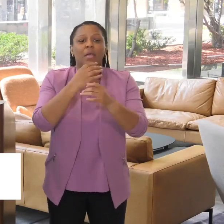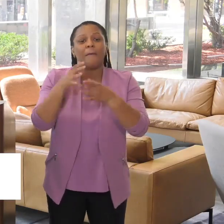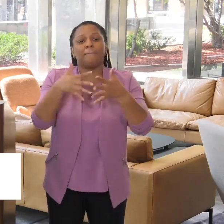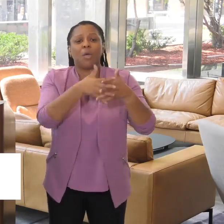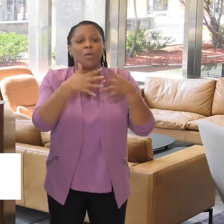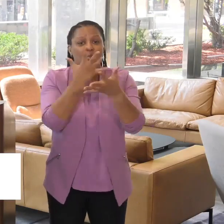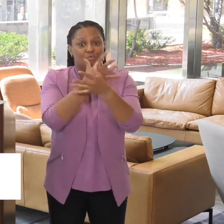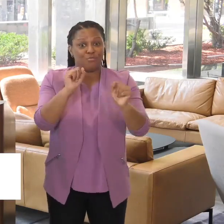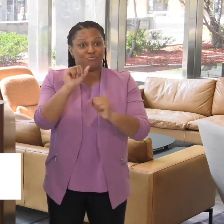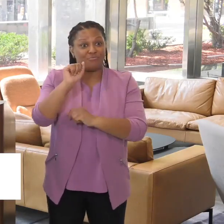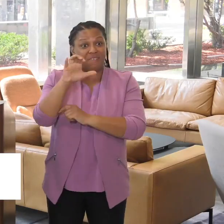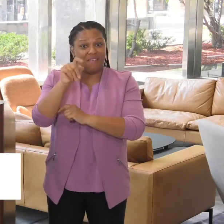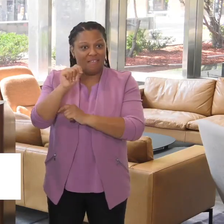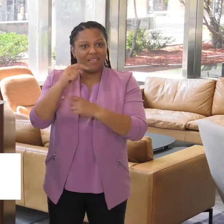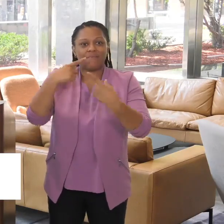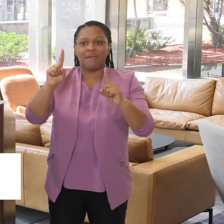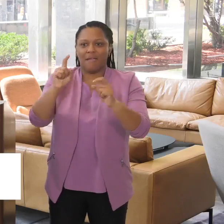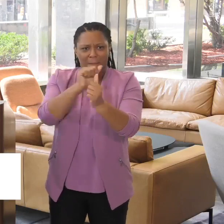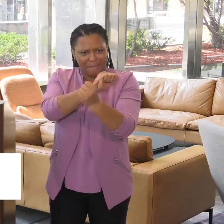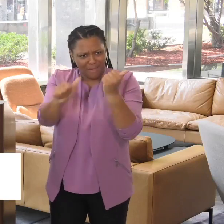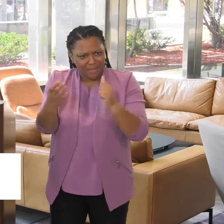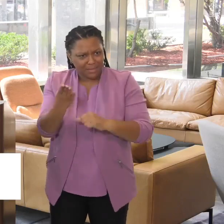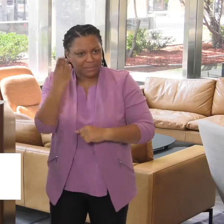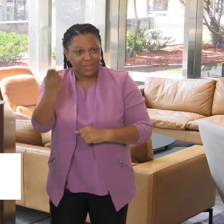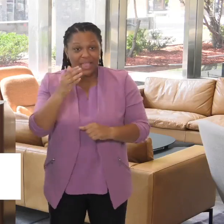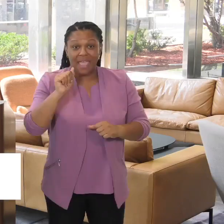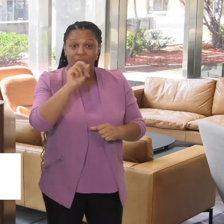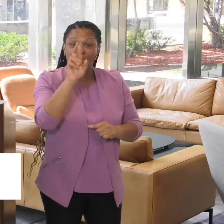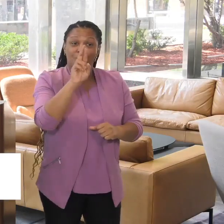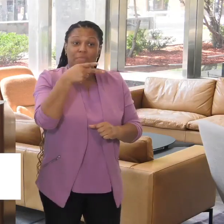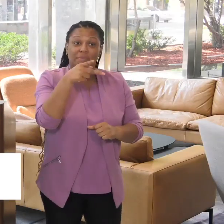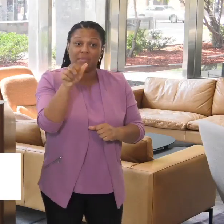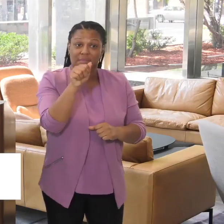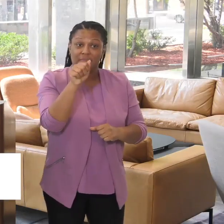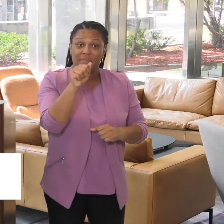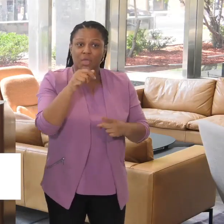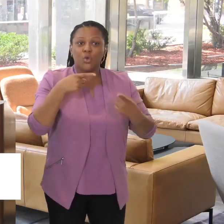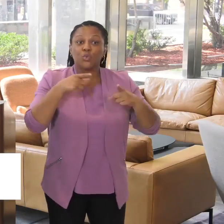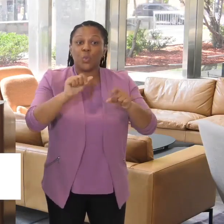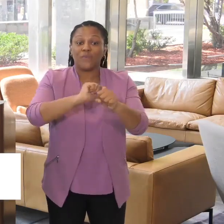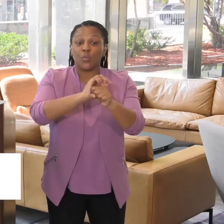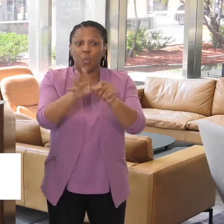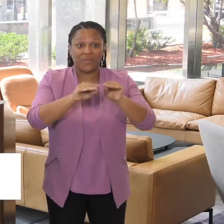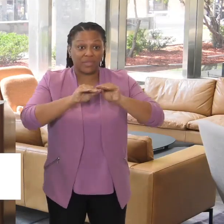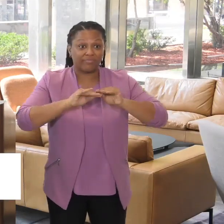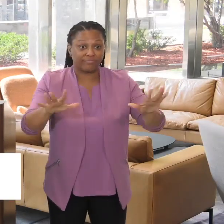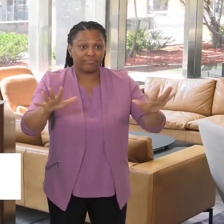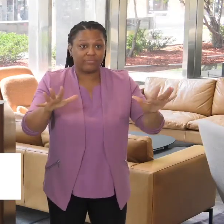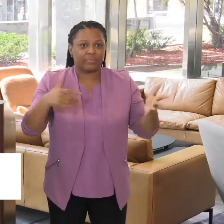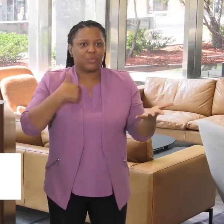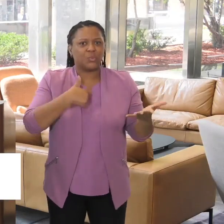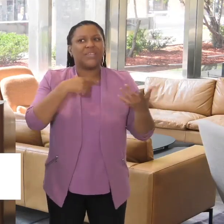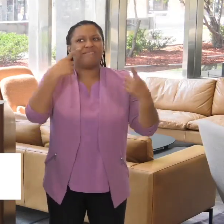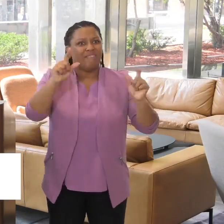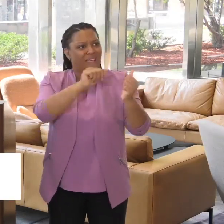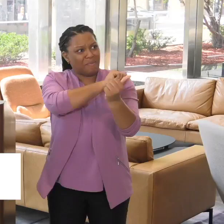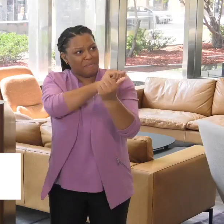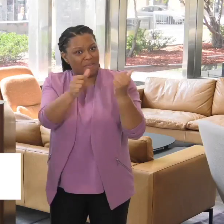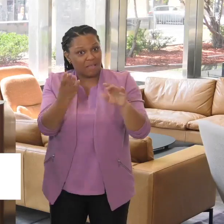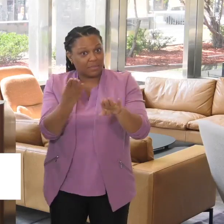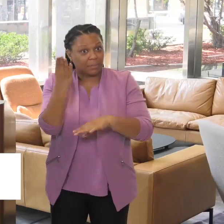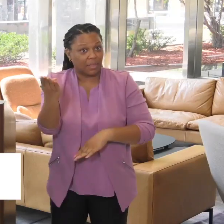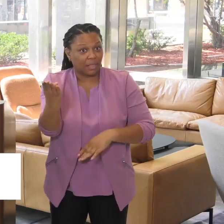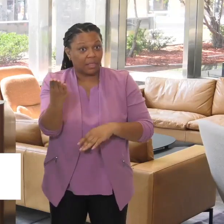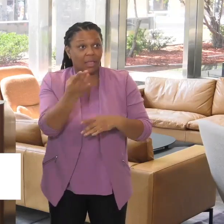essential emergency funding package during the COVID-19 pandemic. And that package brought